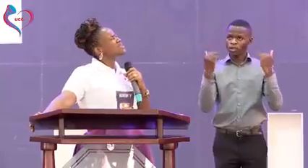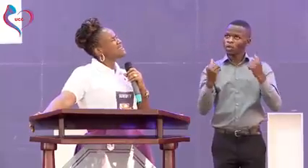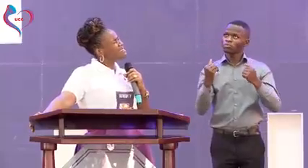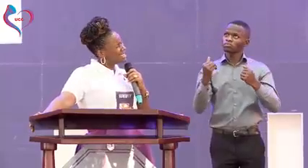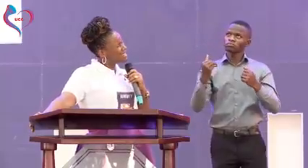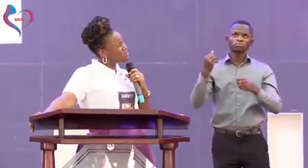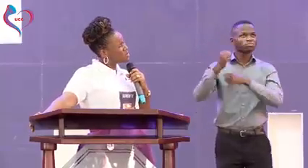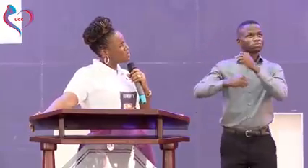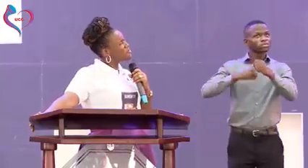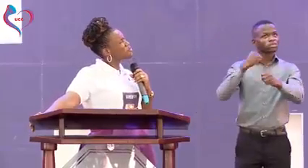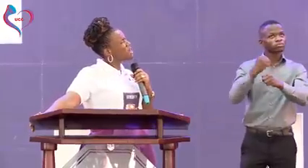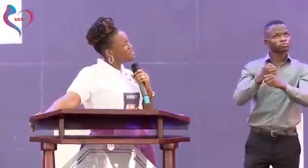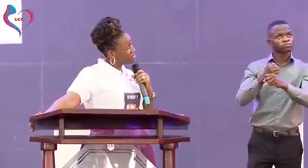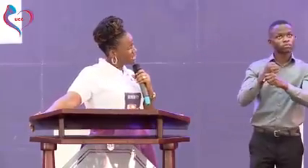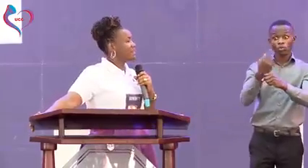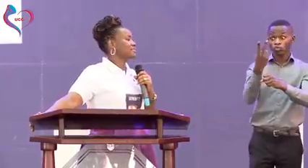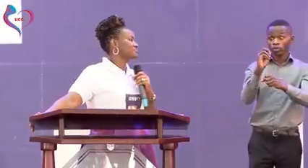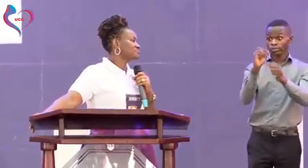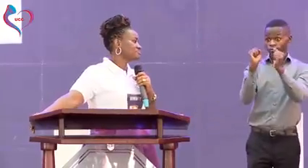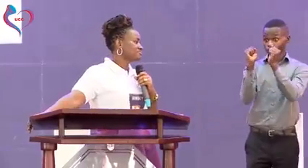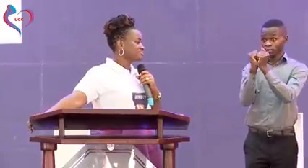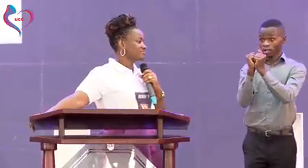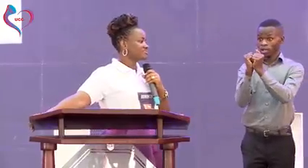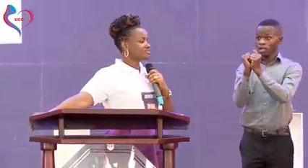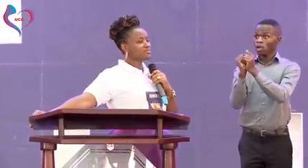time, 2010, we were from America.